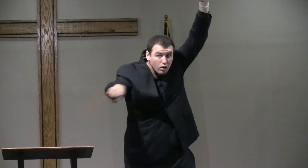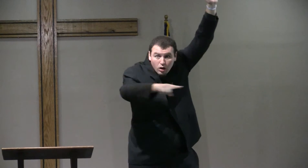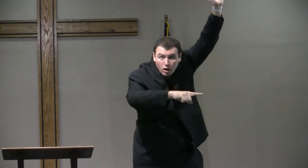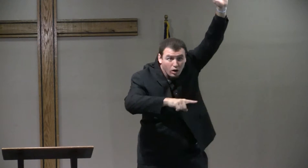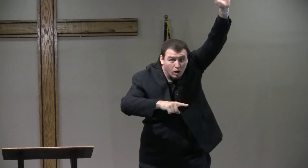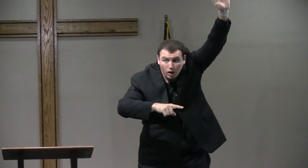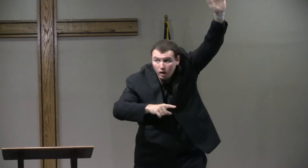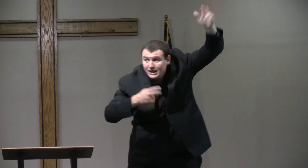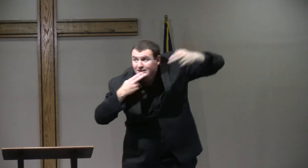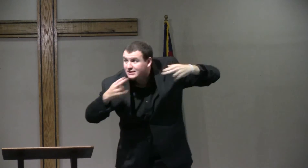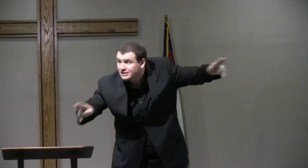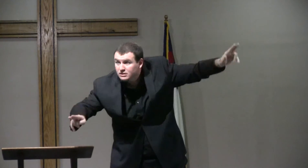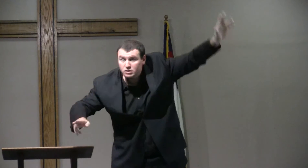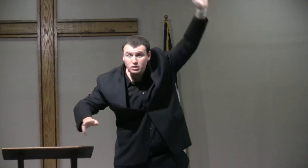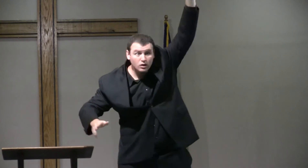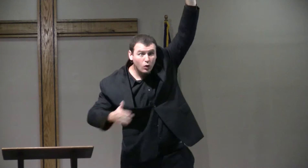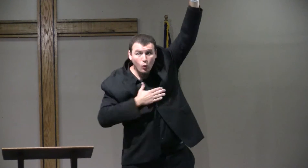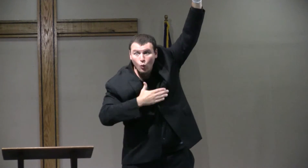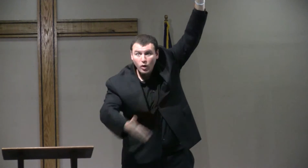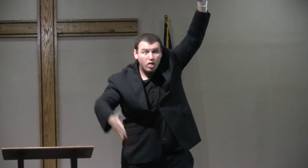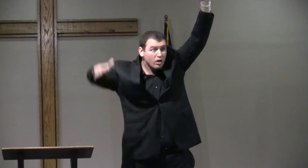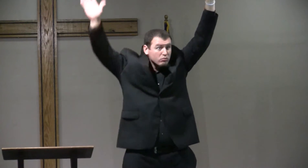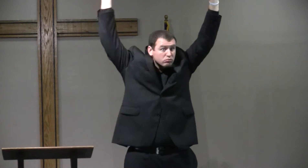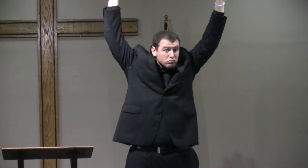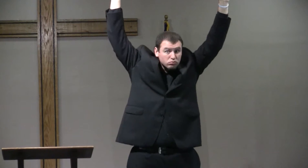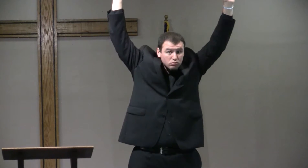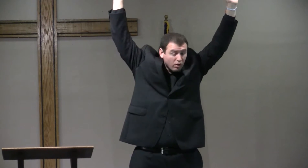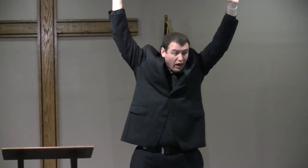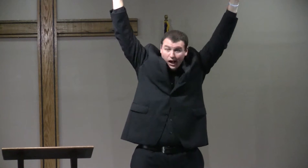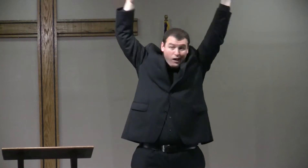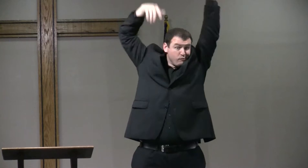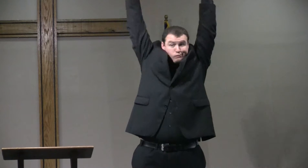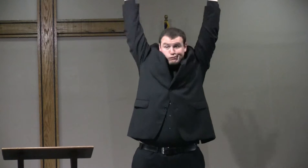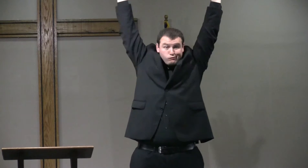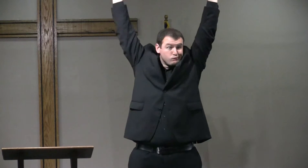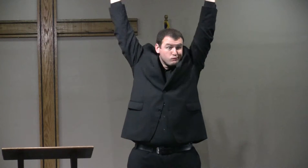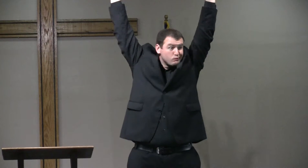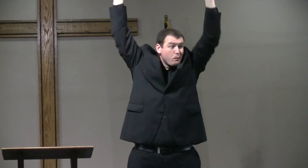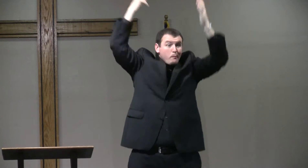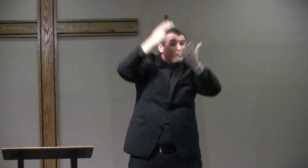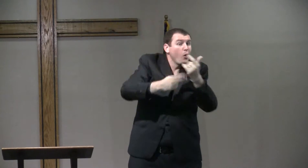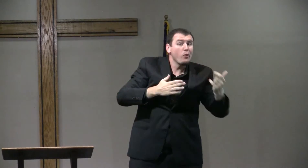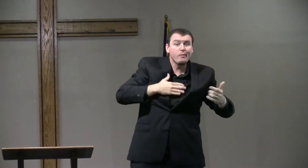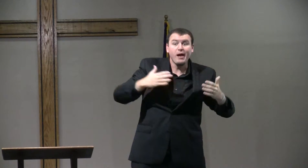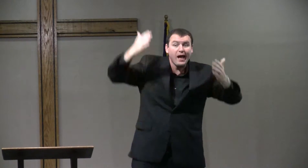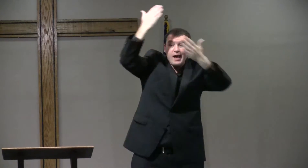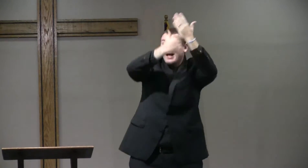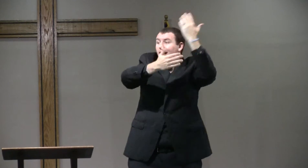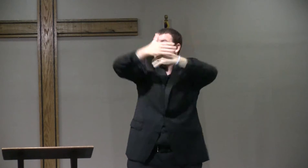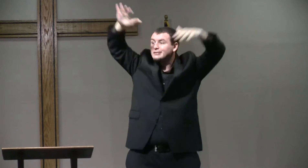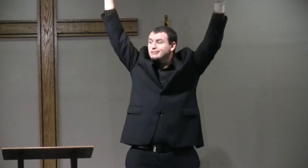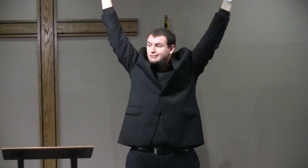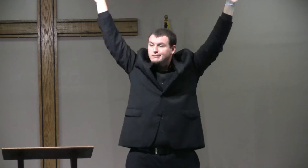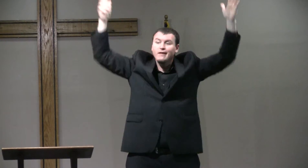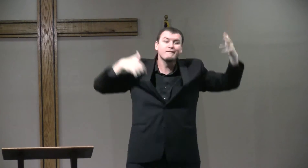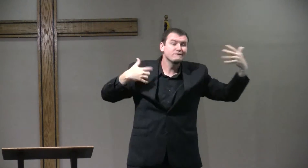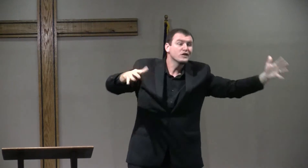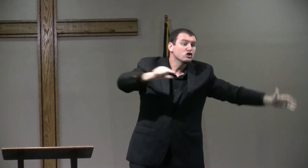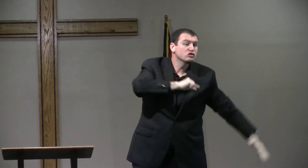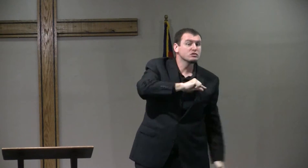No one here? Everyone's innocent? Who's willing to say, "Yes, I have. Both my hands are up.